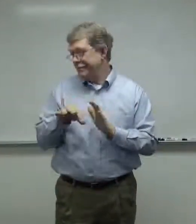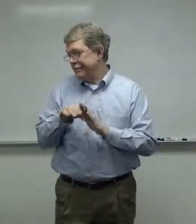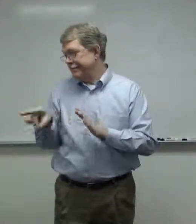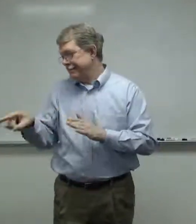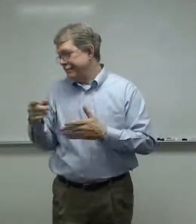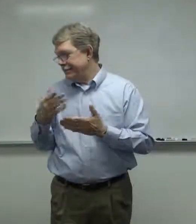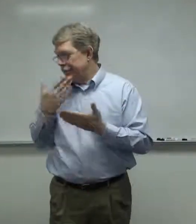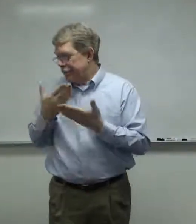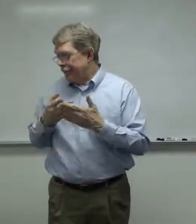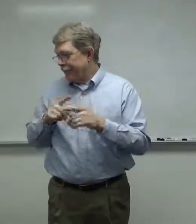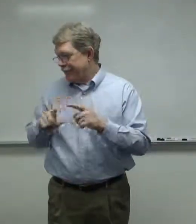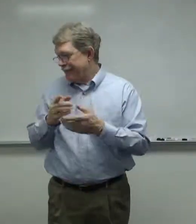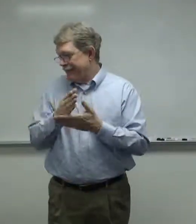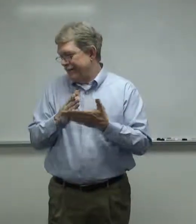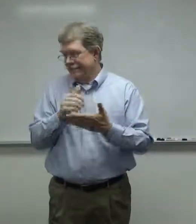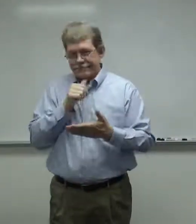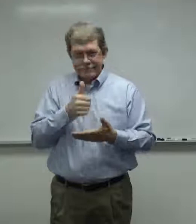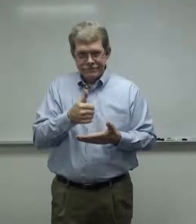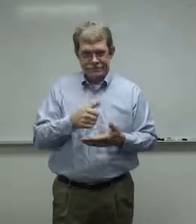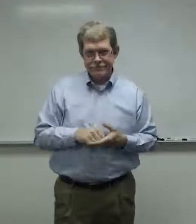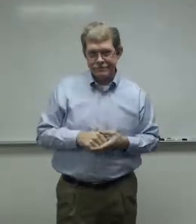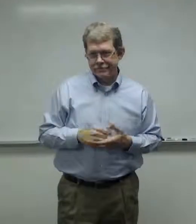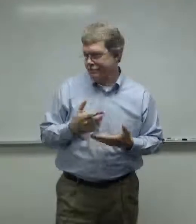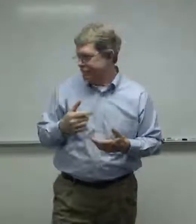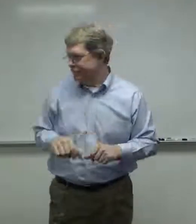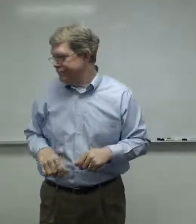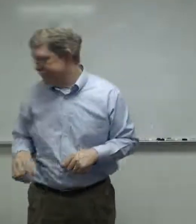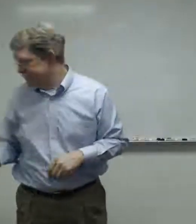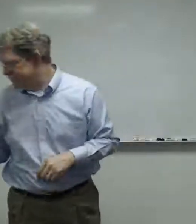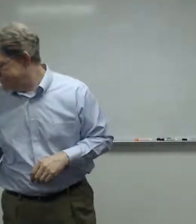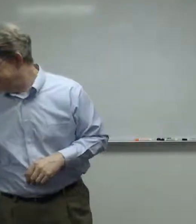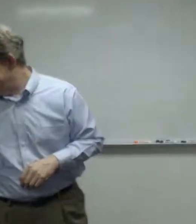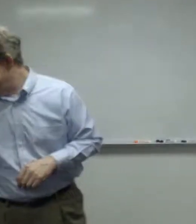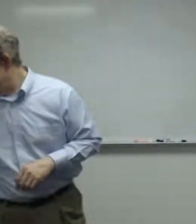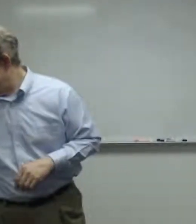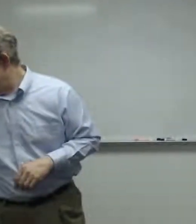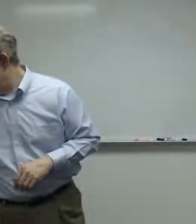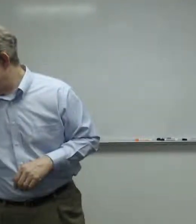several different pictures, and this one seems to be